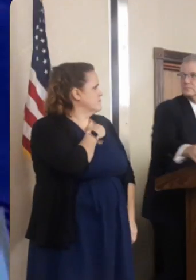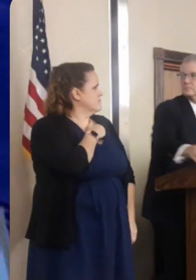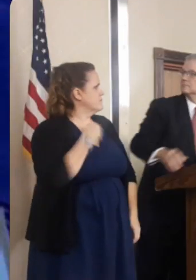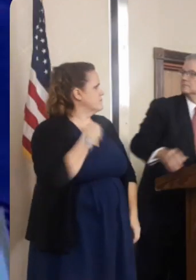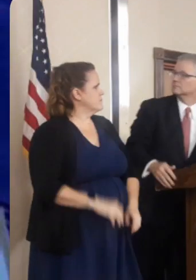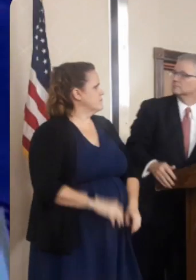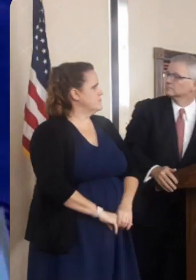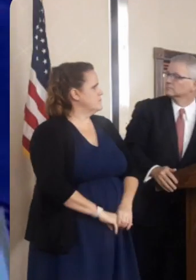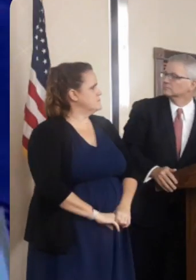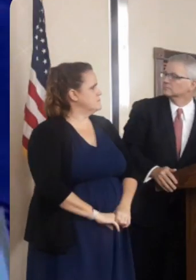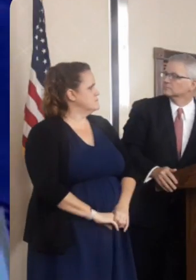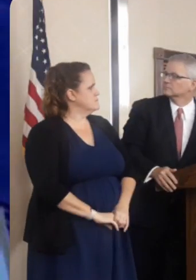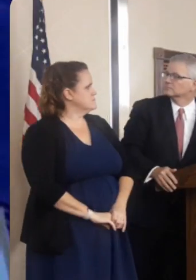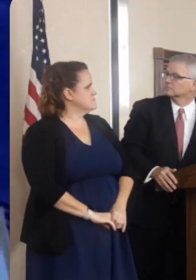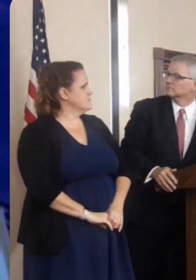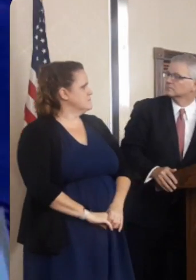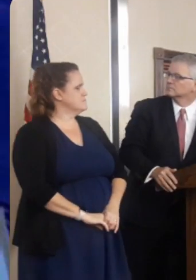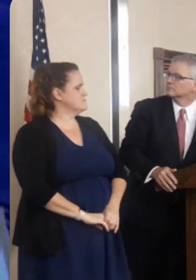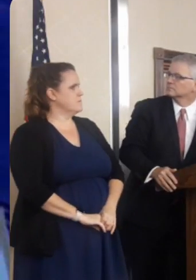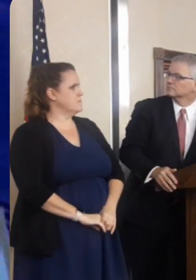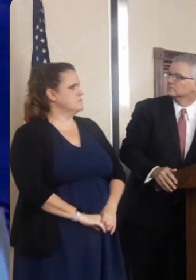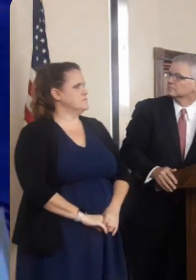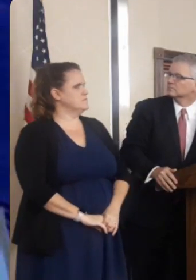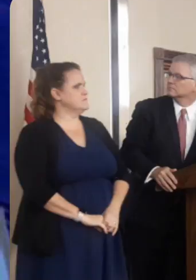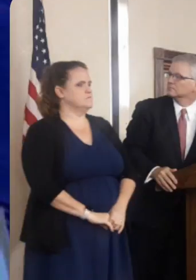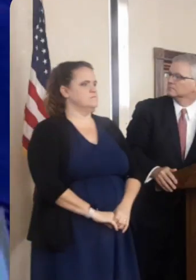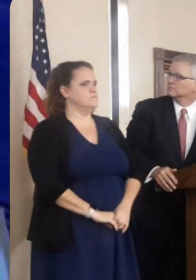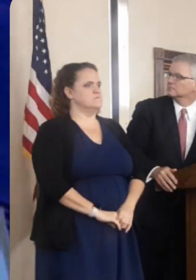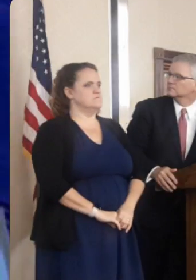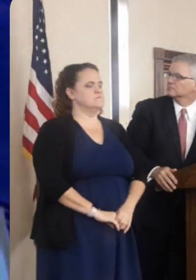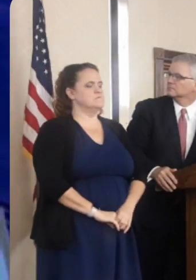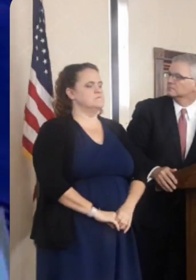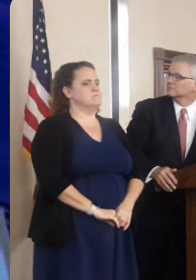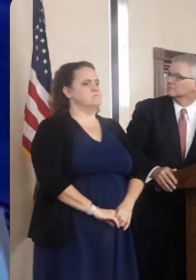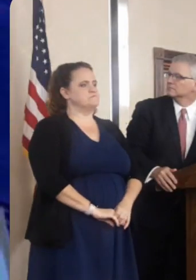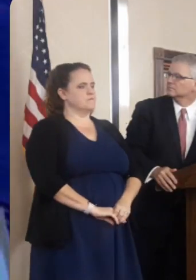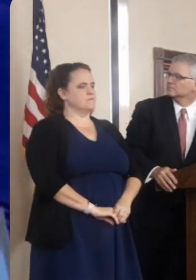Who is Jeff striking for?